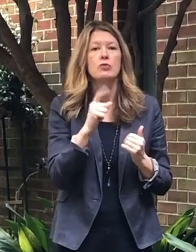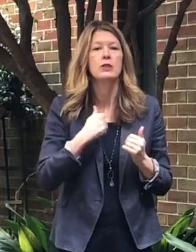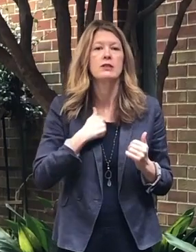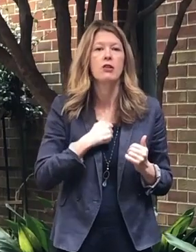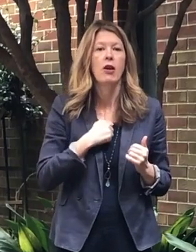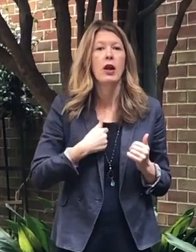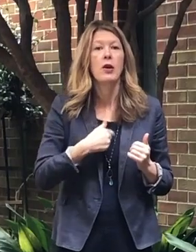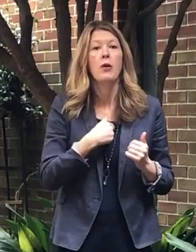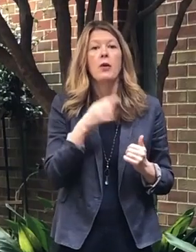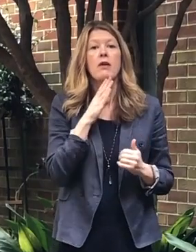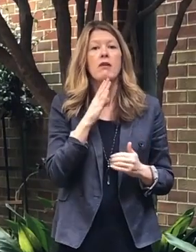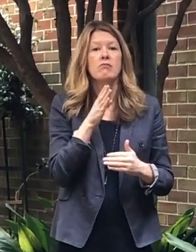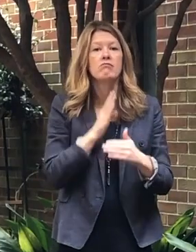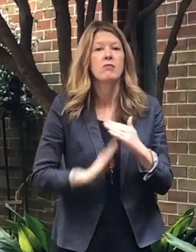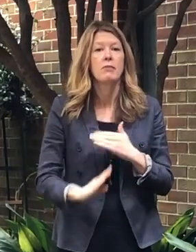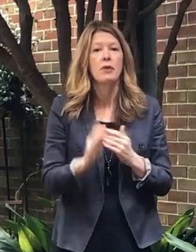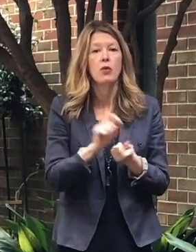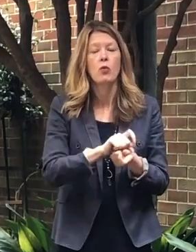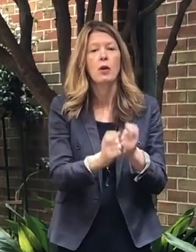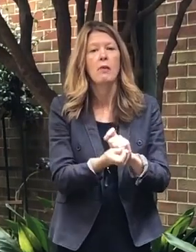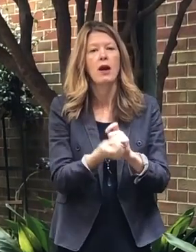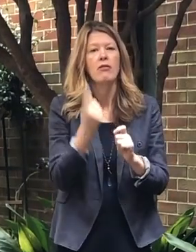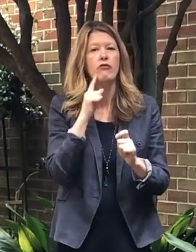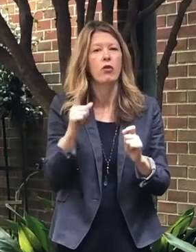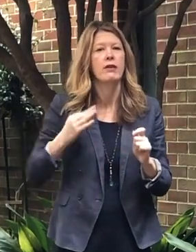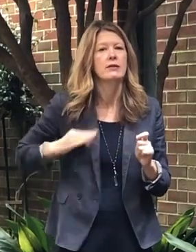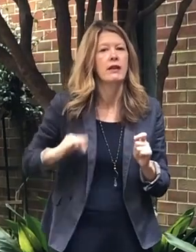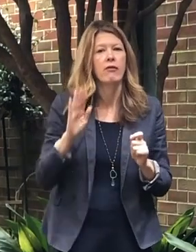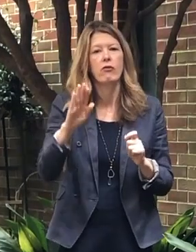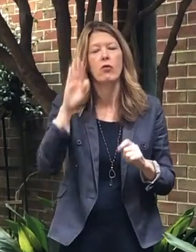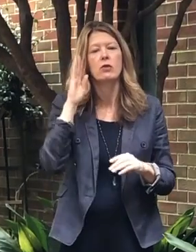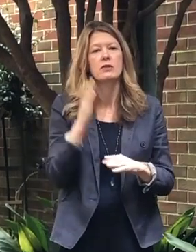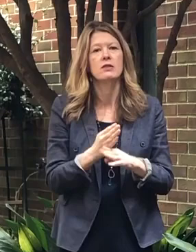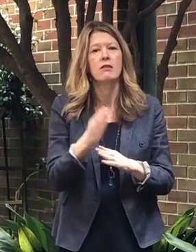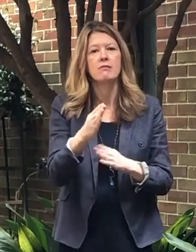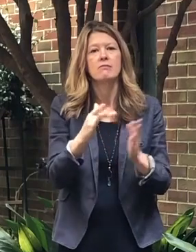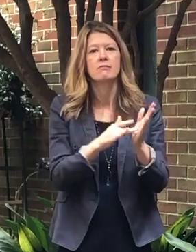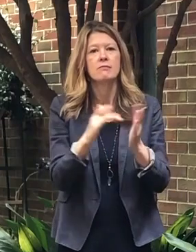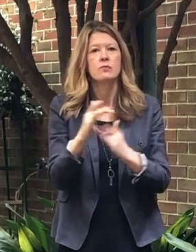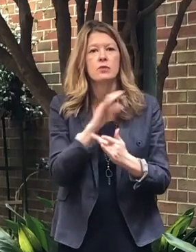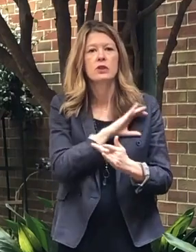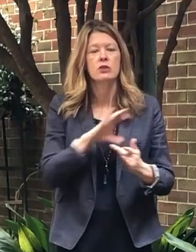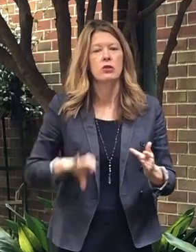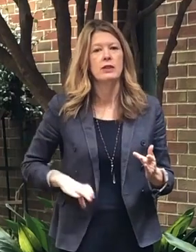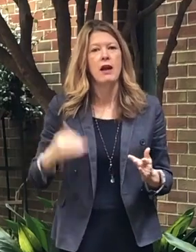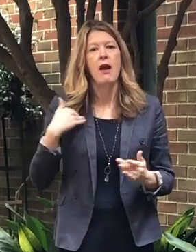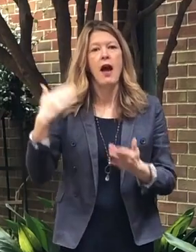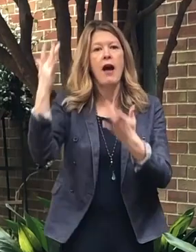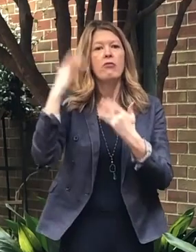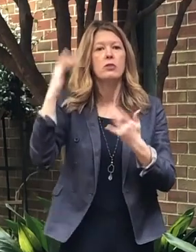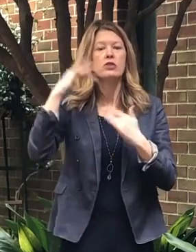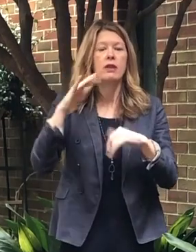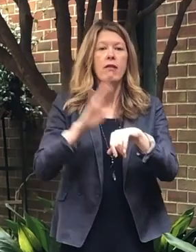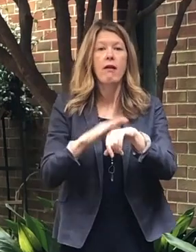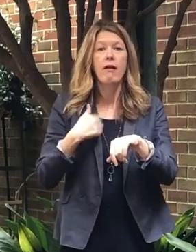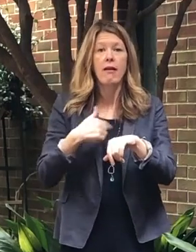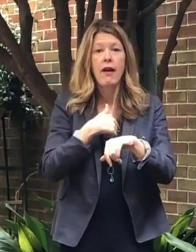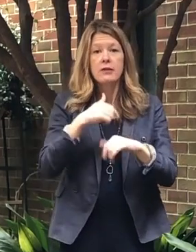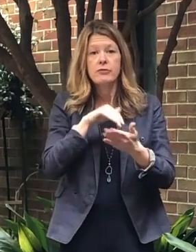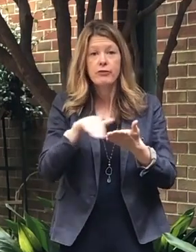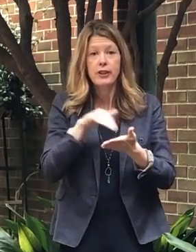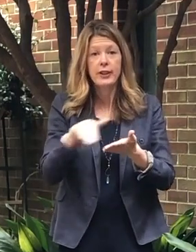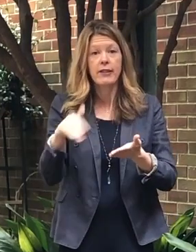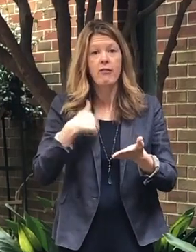we humbly repent. For the sake of your Son, Jesus Christ, have mercy on us and forgive